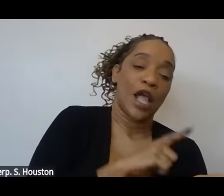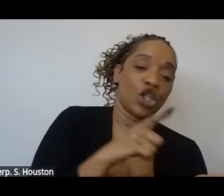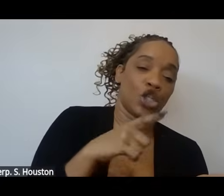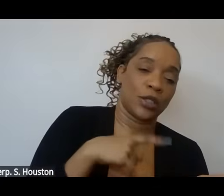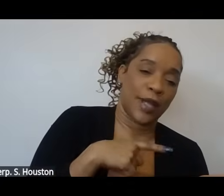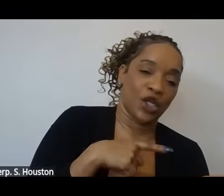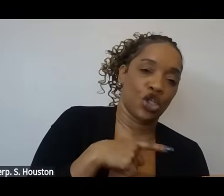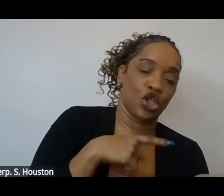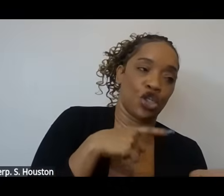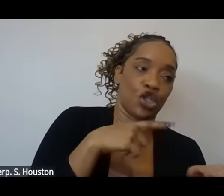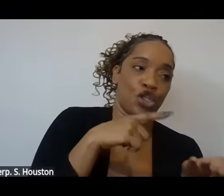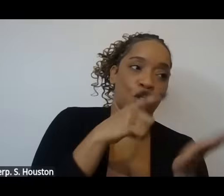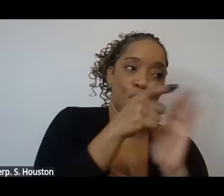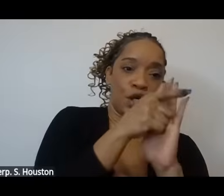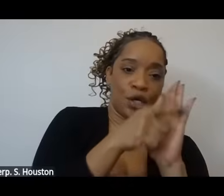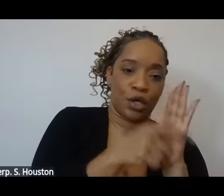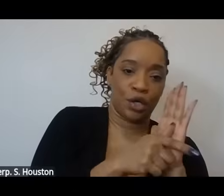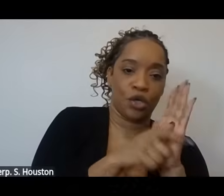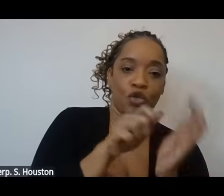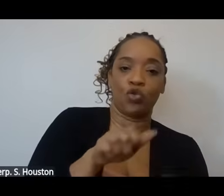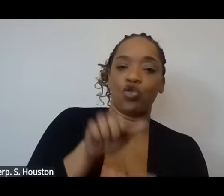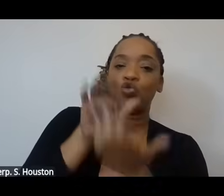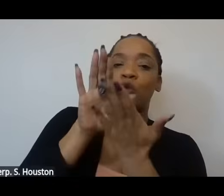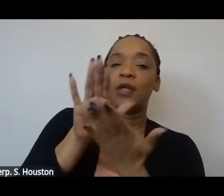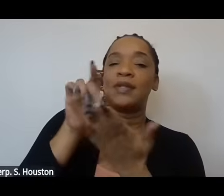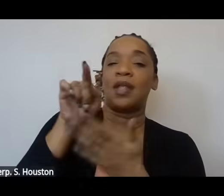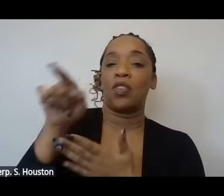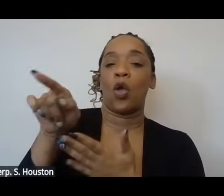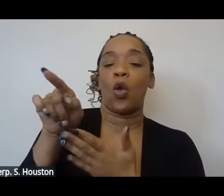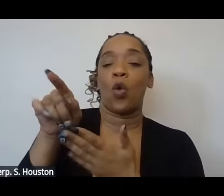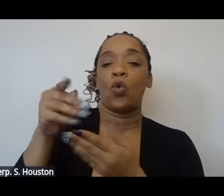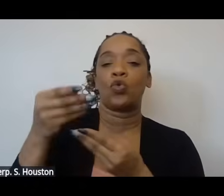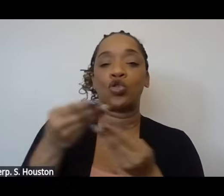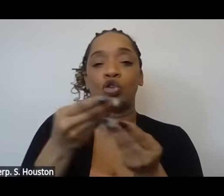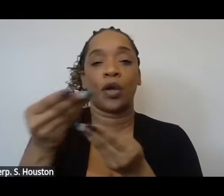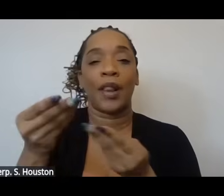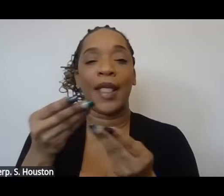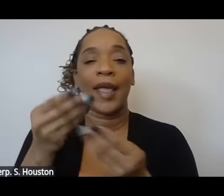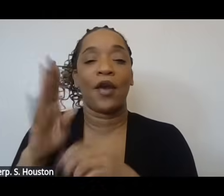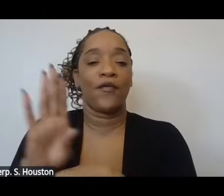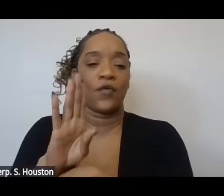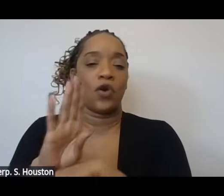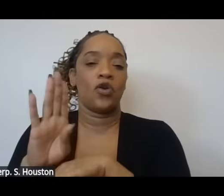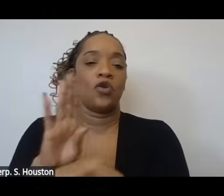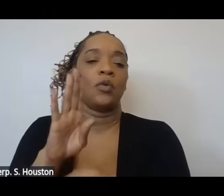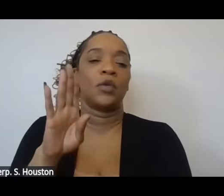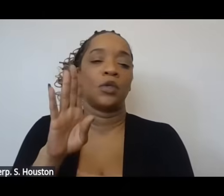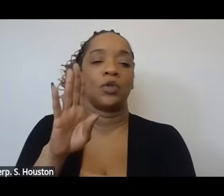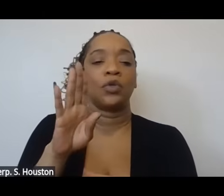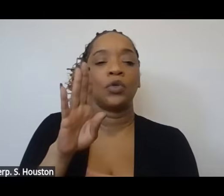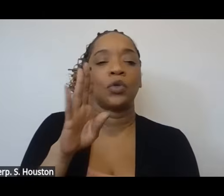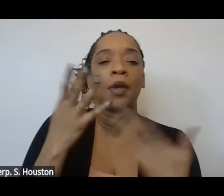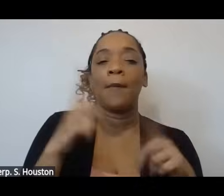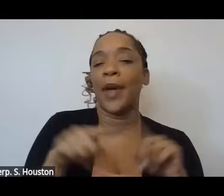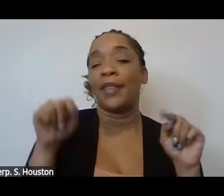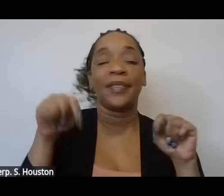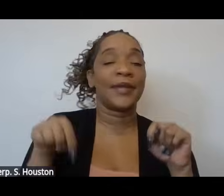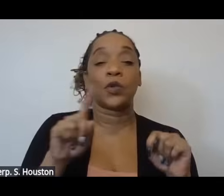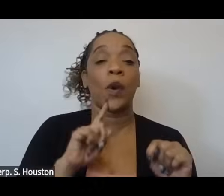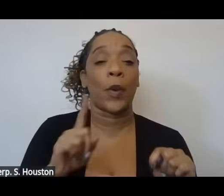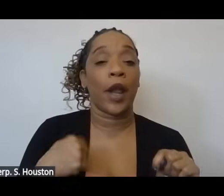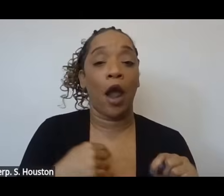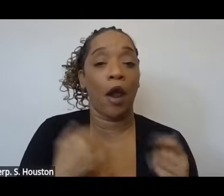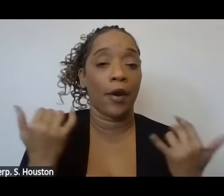is something for the legislature to consider, but this is where we are. in Where the we are meantime. today, I In get the meantime. I would